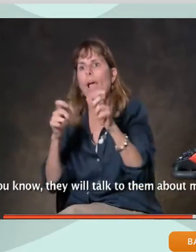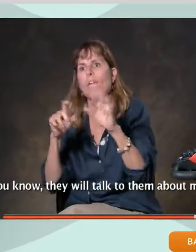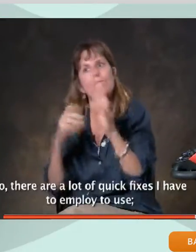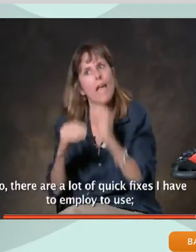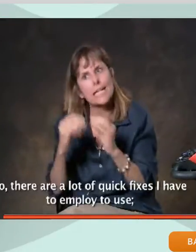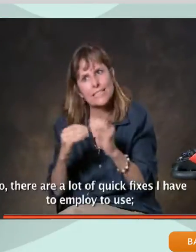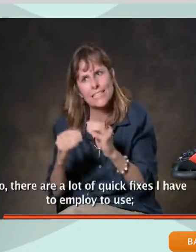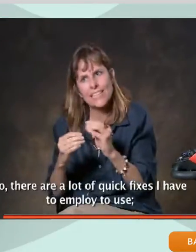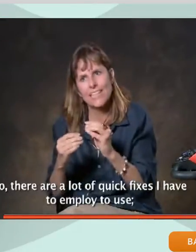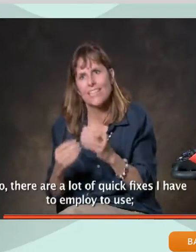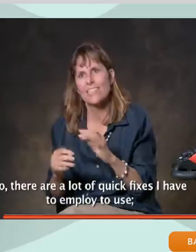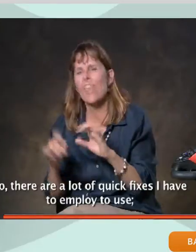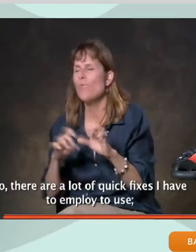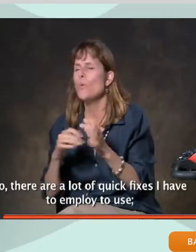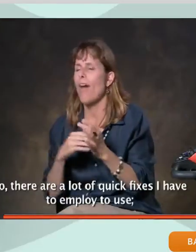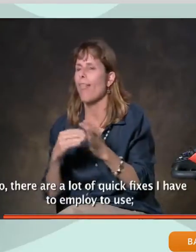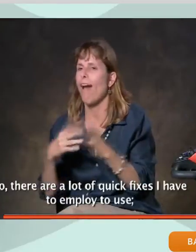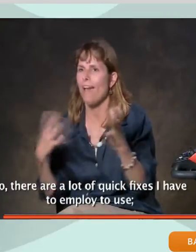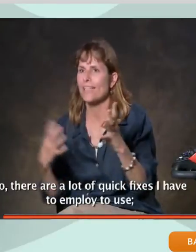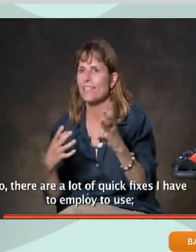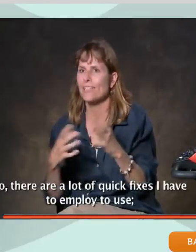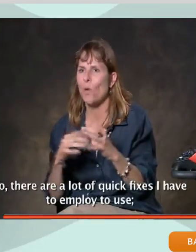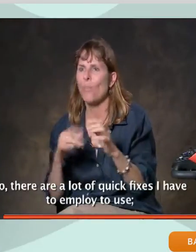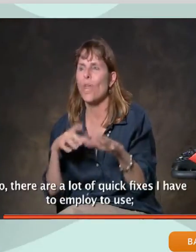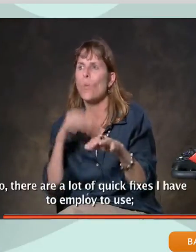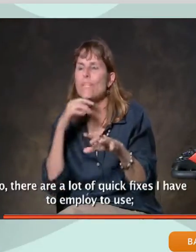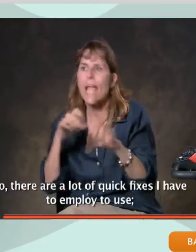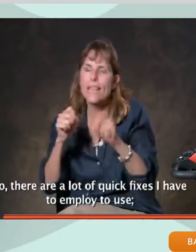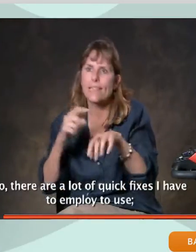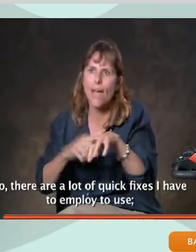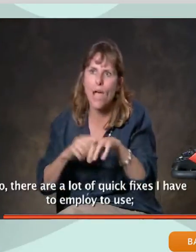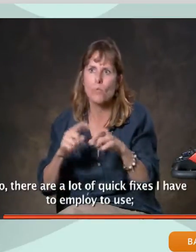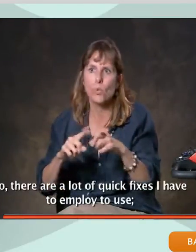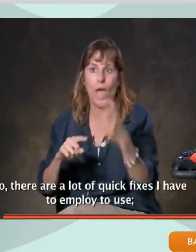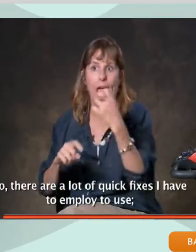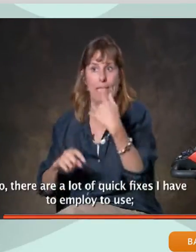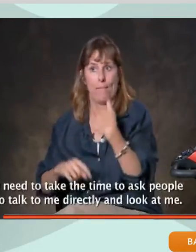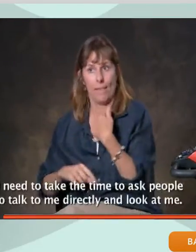them about me. And so, there's a lot of quick fixes that I have